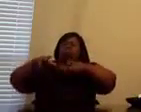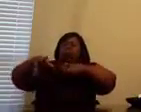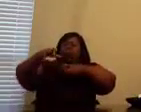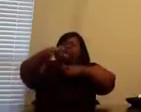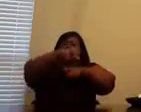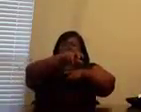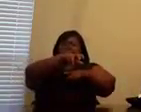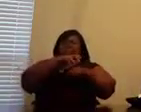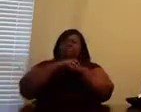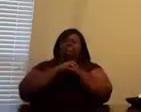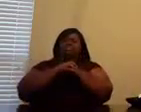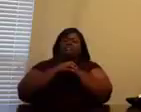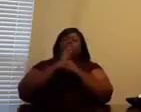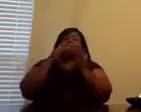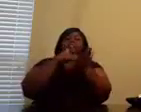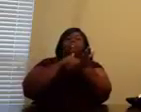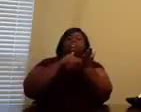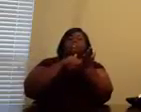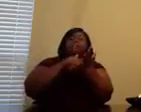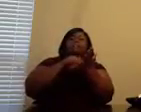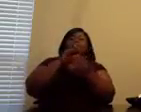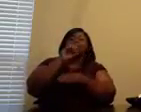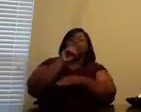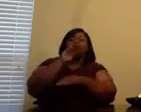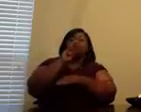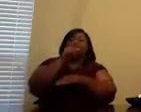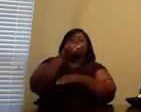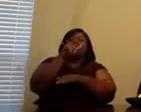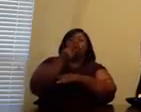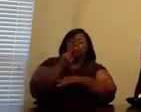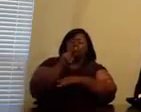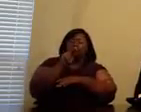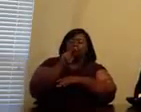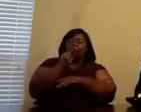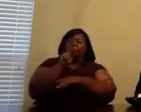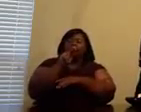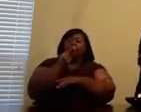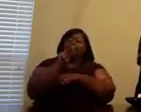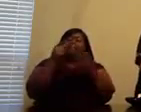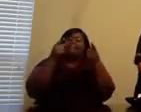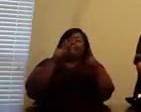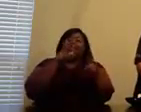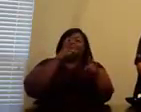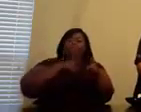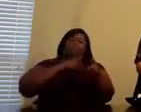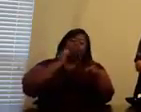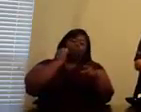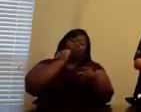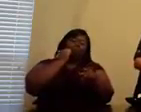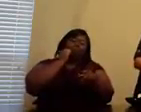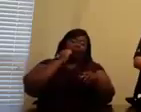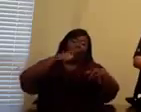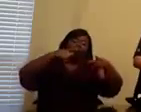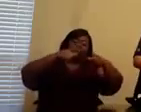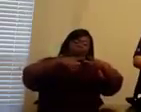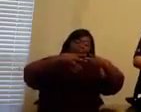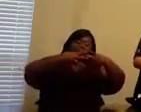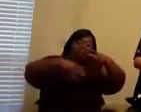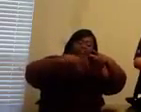we've spoken to have said that on the norm, women release 15 to 50 milliliters of